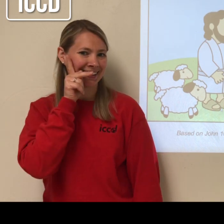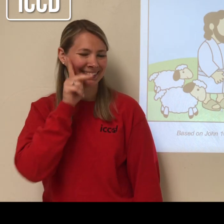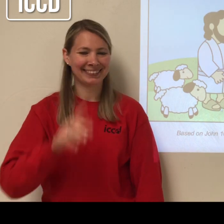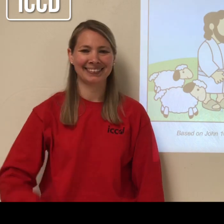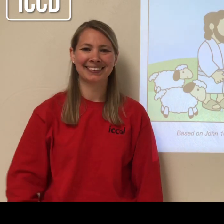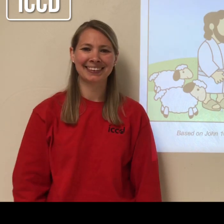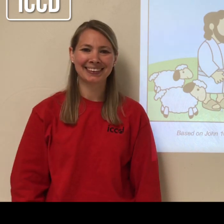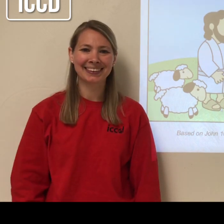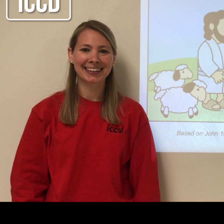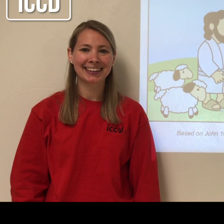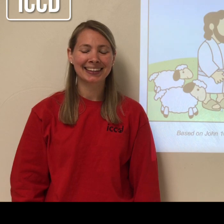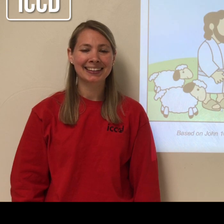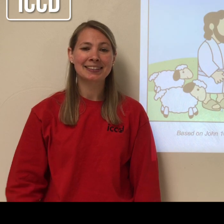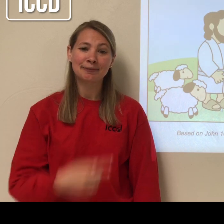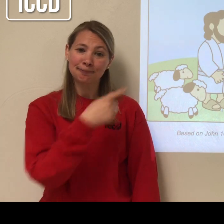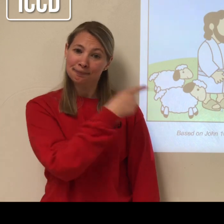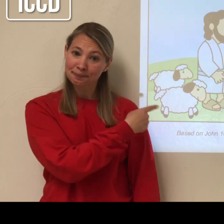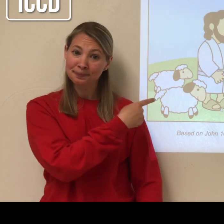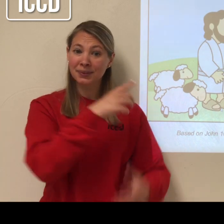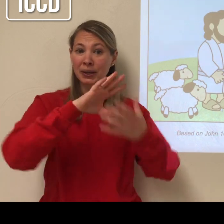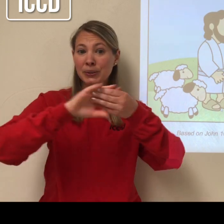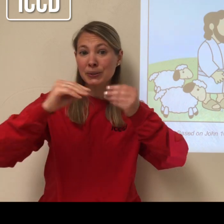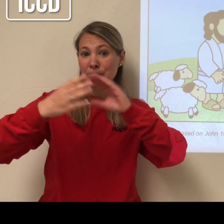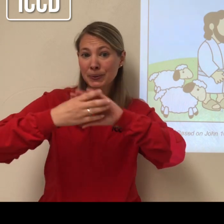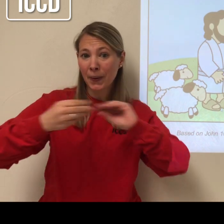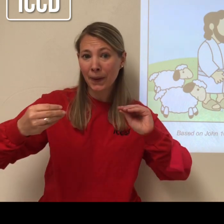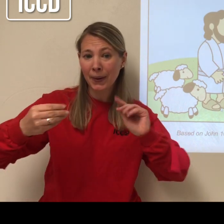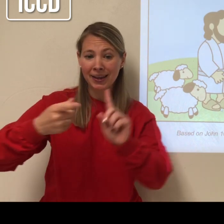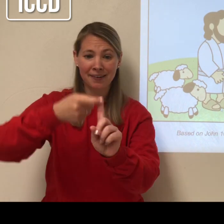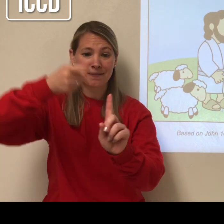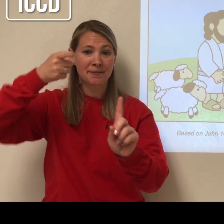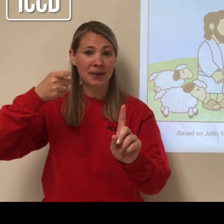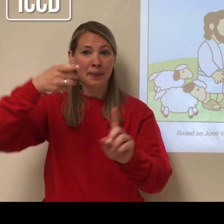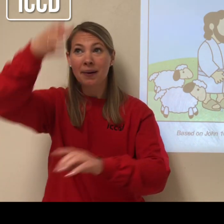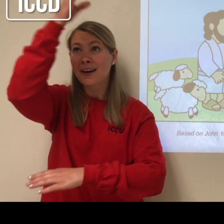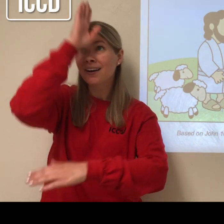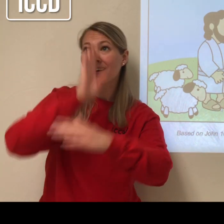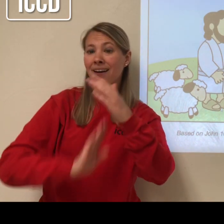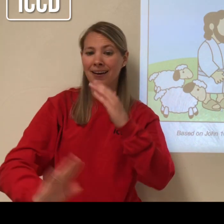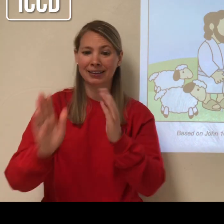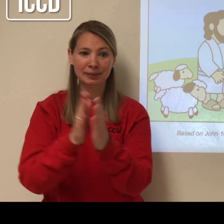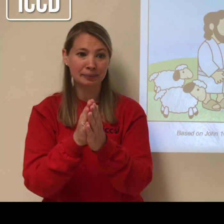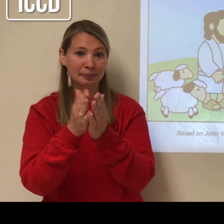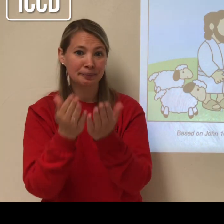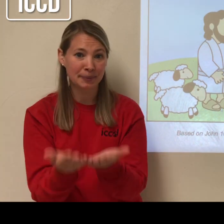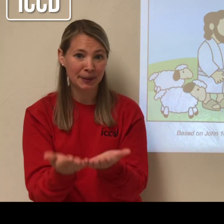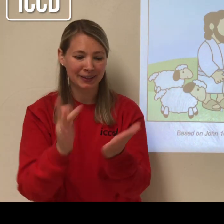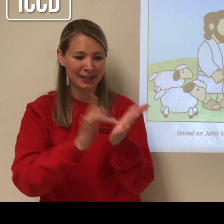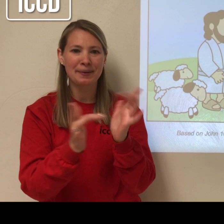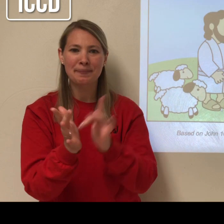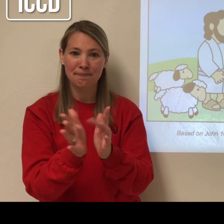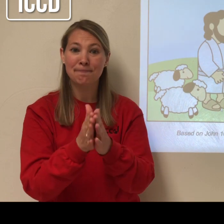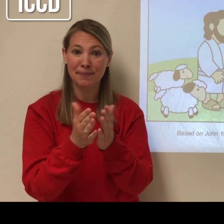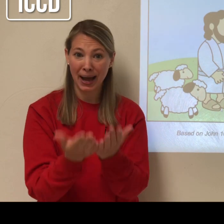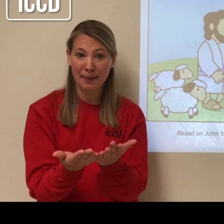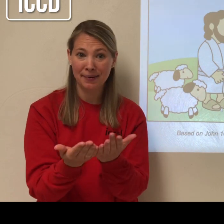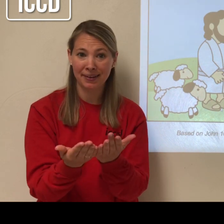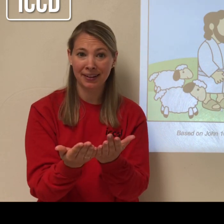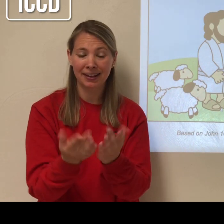And it's based on a story from God's holy book, the Bible, from John and